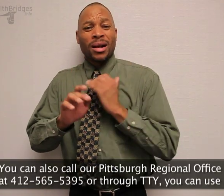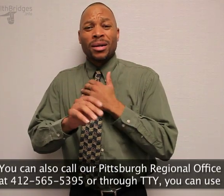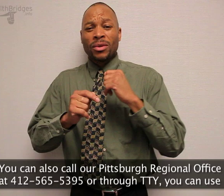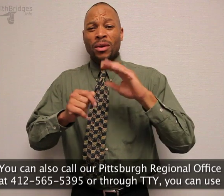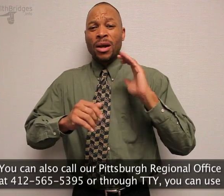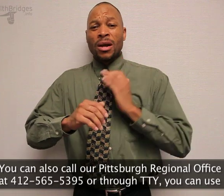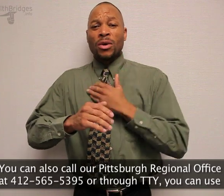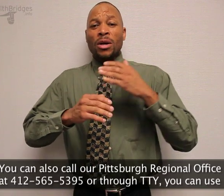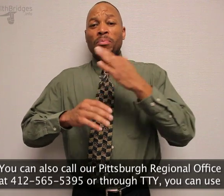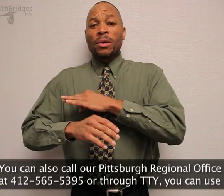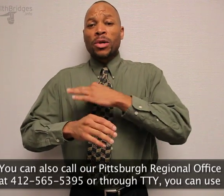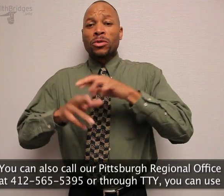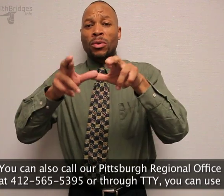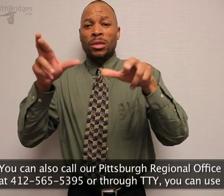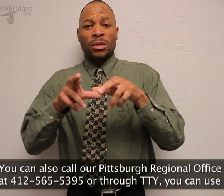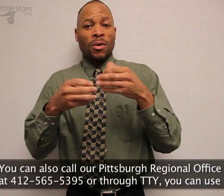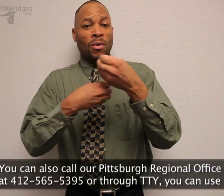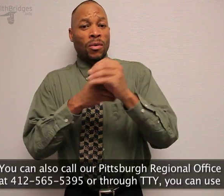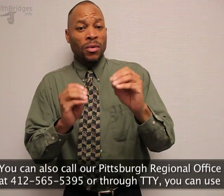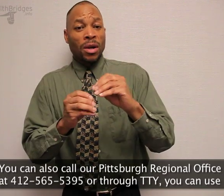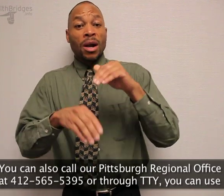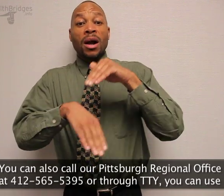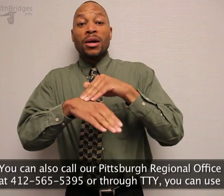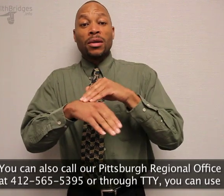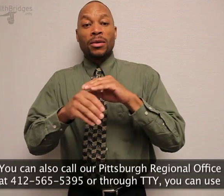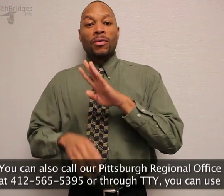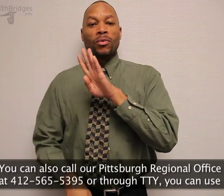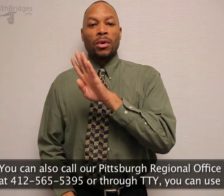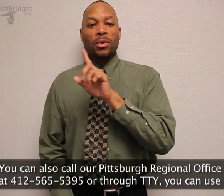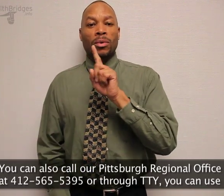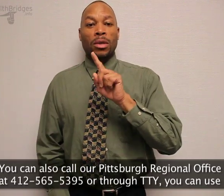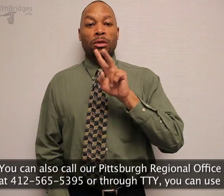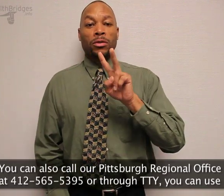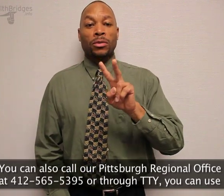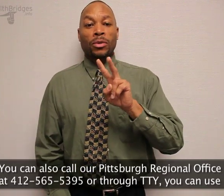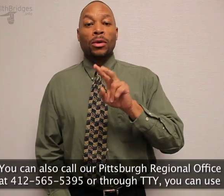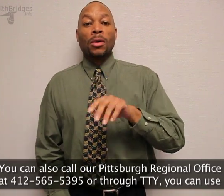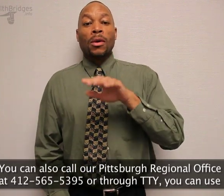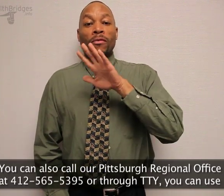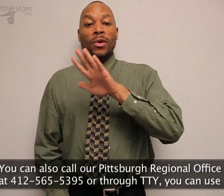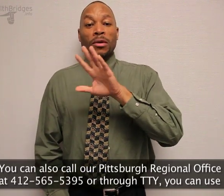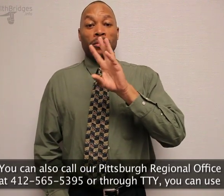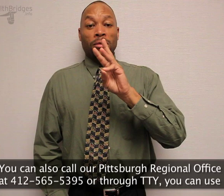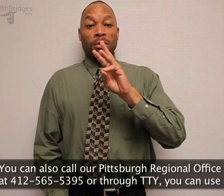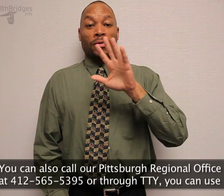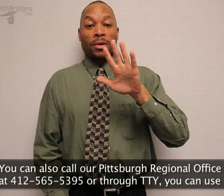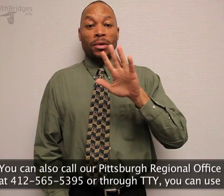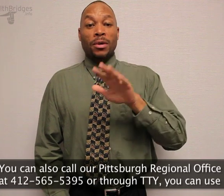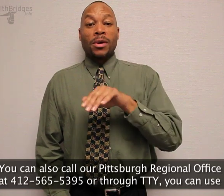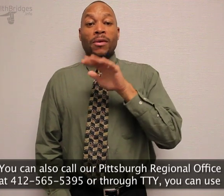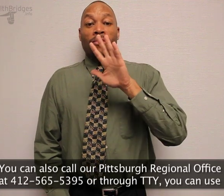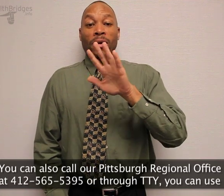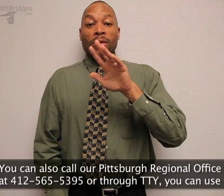You can also call our Pittsburgh Regional Office at 412-565